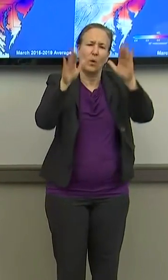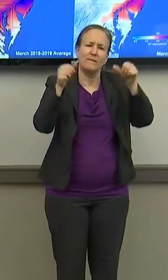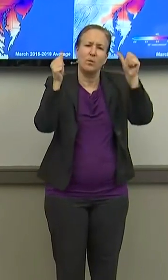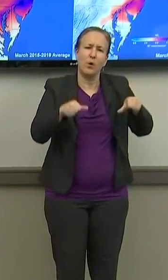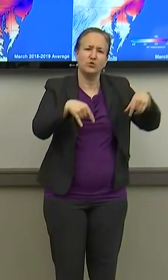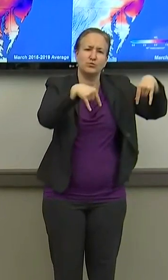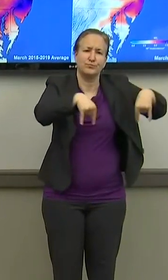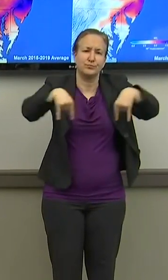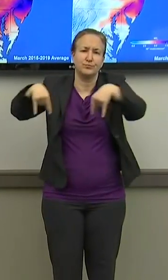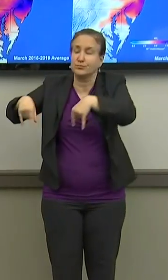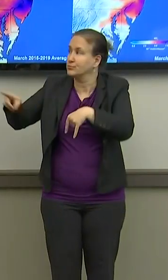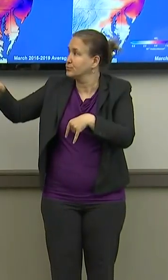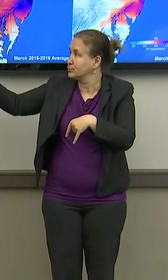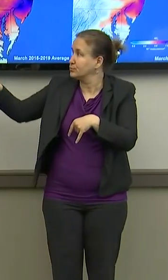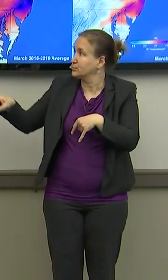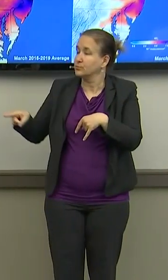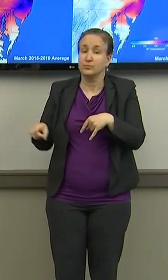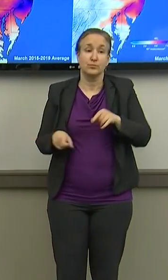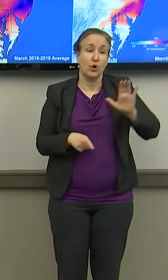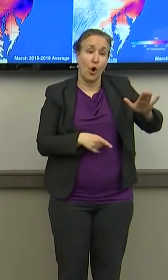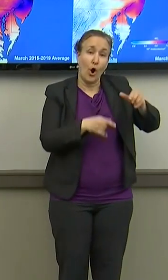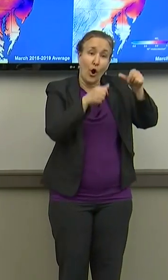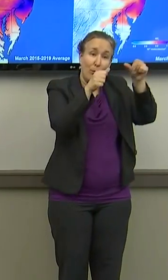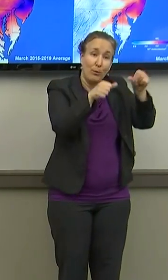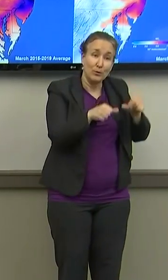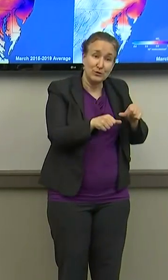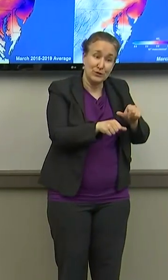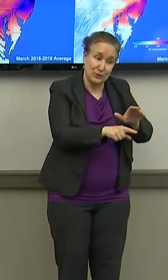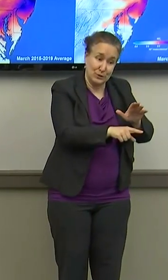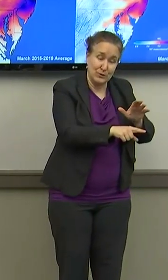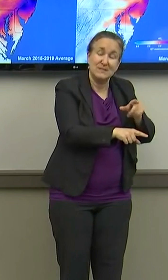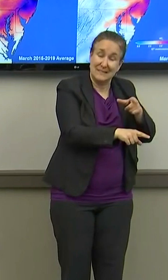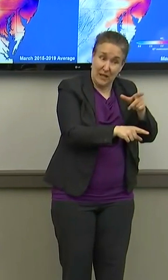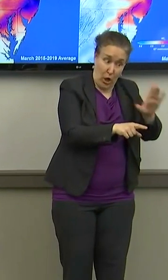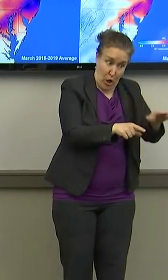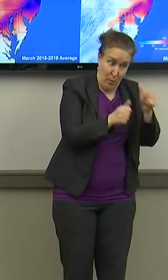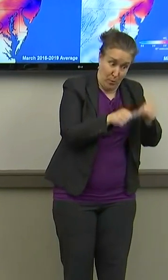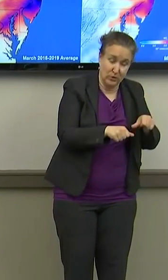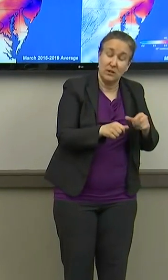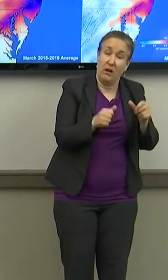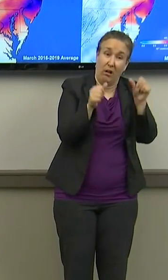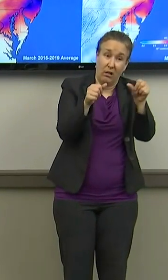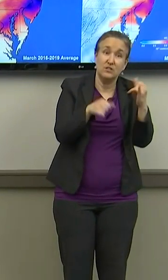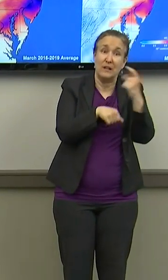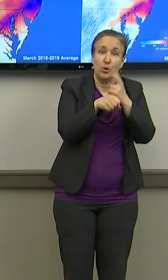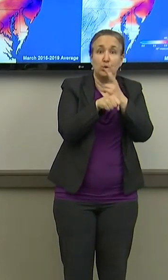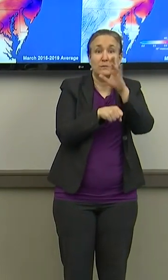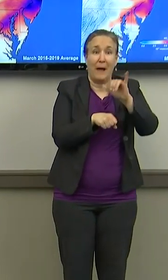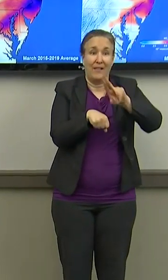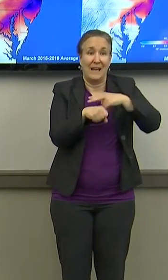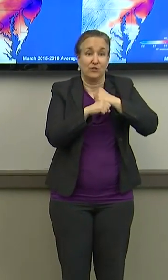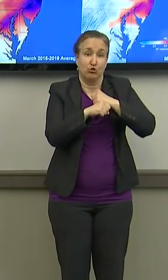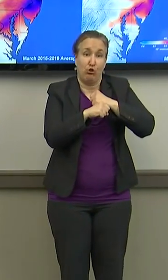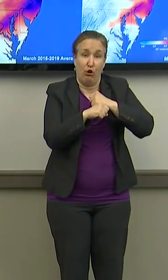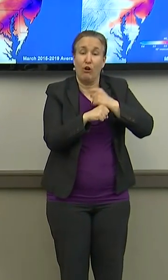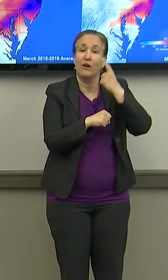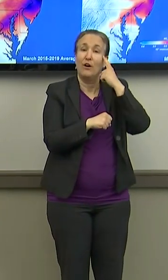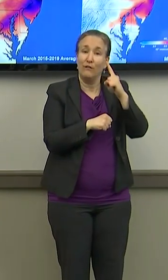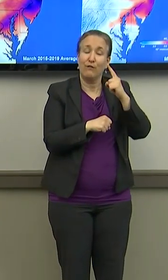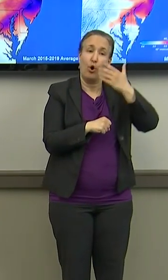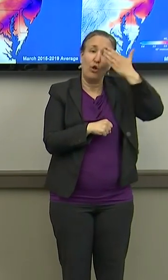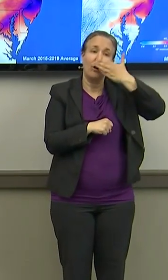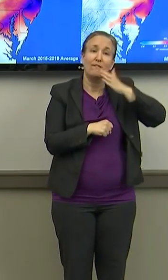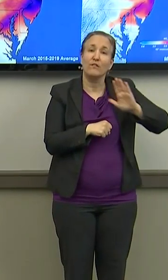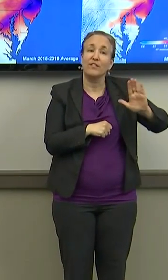posters. Her poster, which will probably come up here in the rotation, was actually used today by the National Guard for the